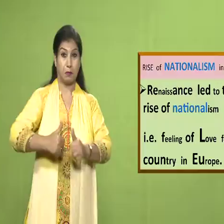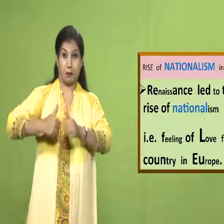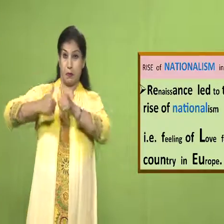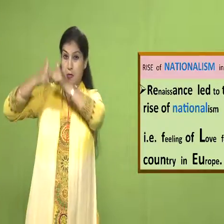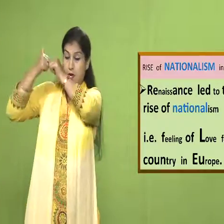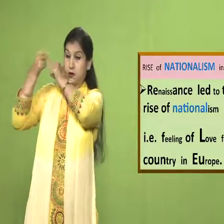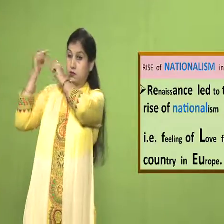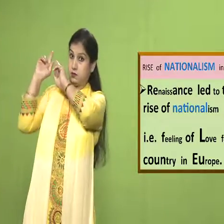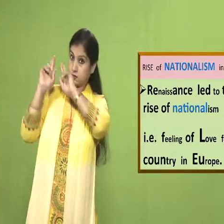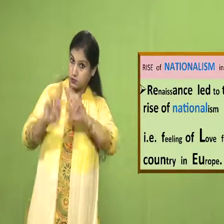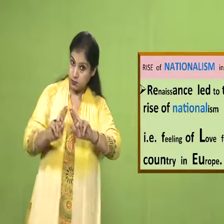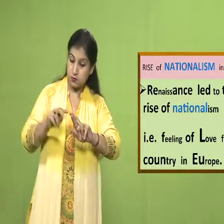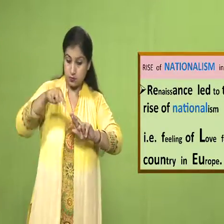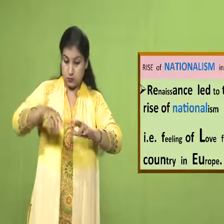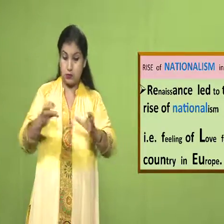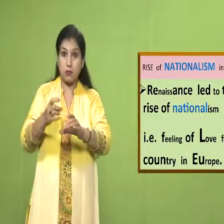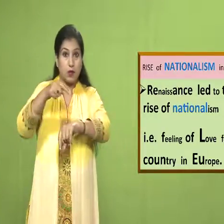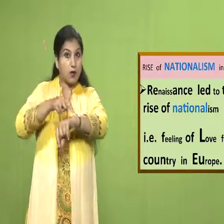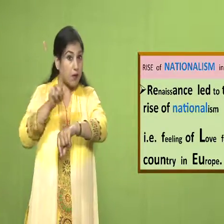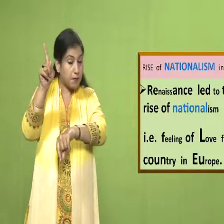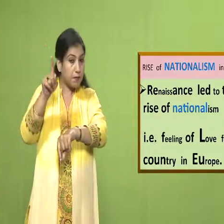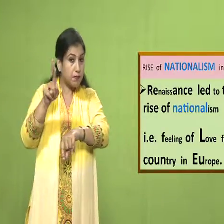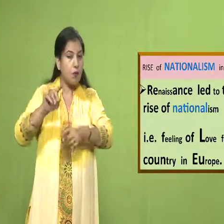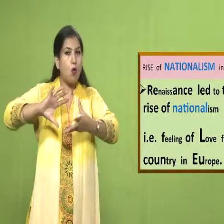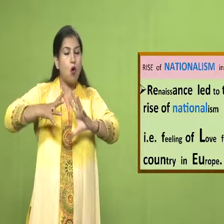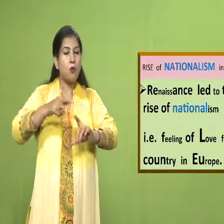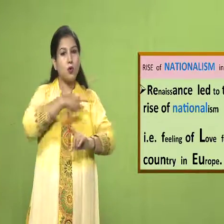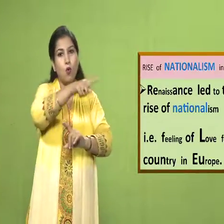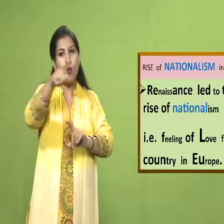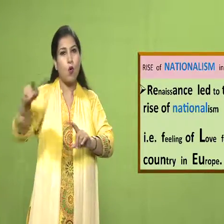Renaissance led to the rise of nationalism in Europe.